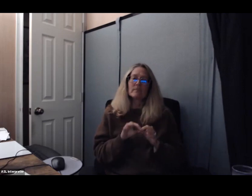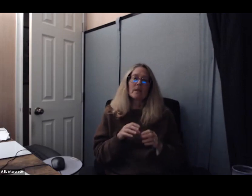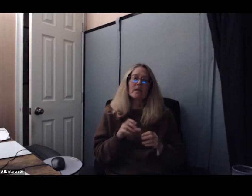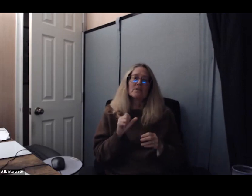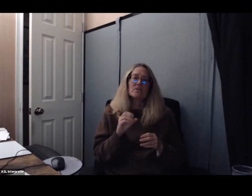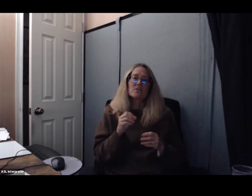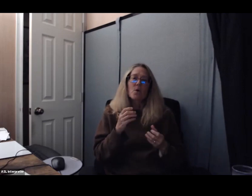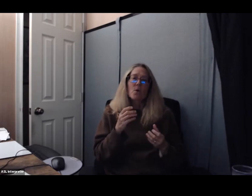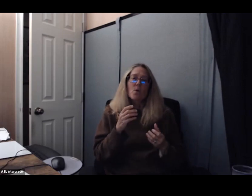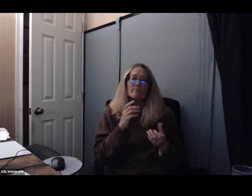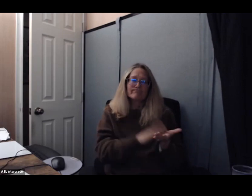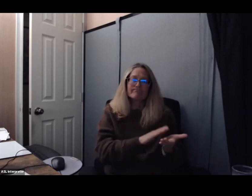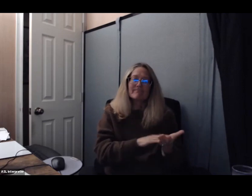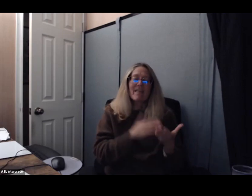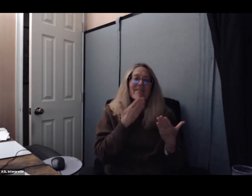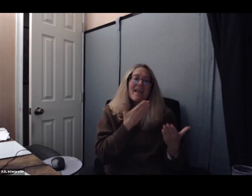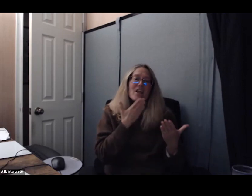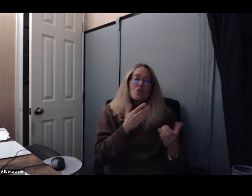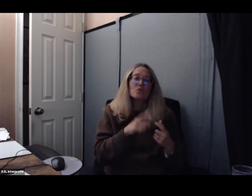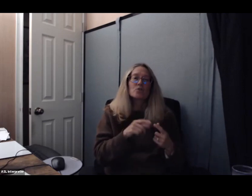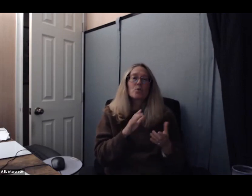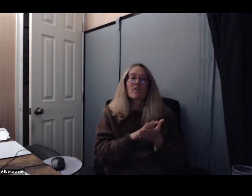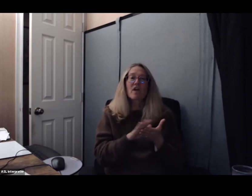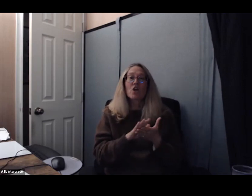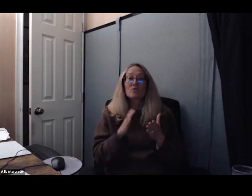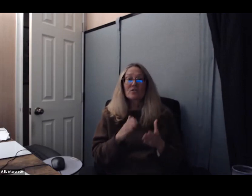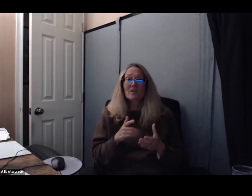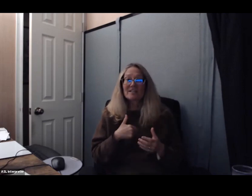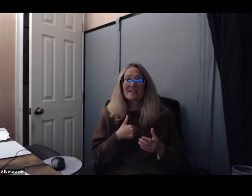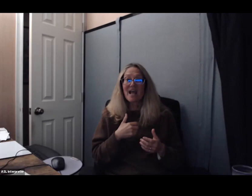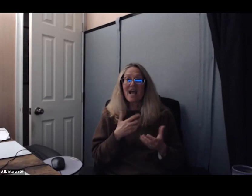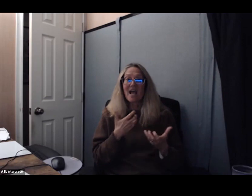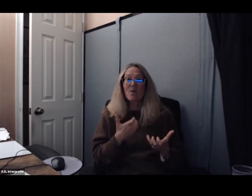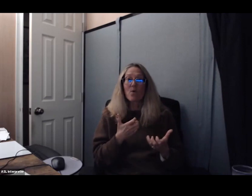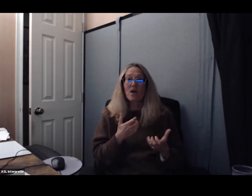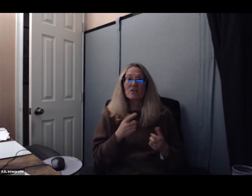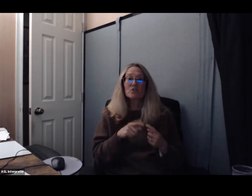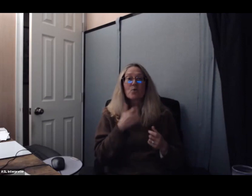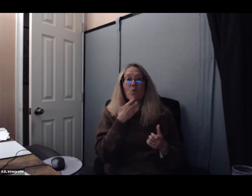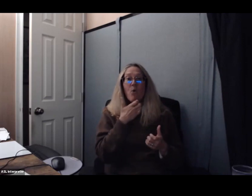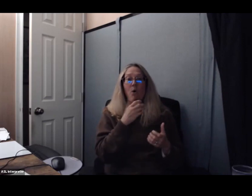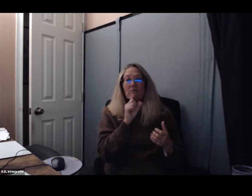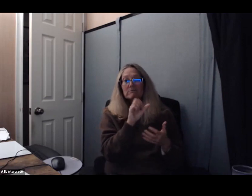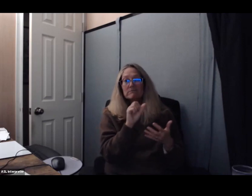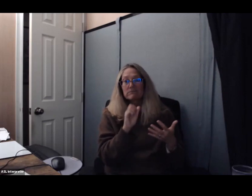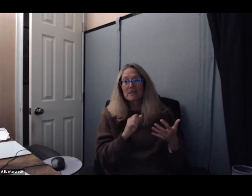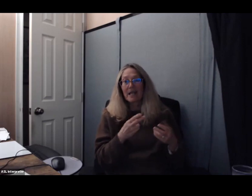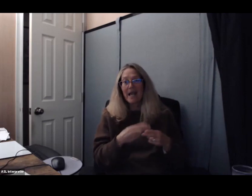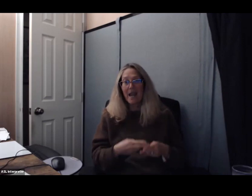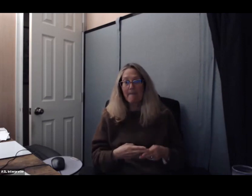an extra thanks to our custodians, and I'm going to walk down there with them as well so that we can call out their names.